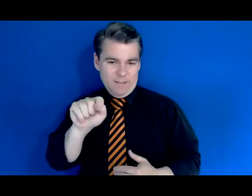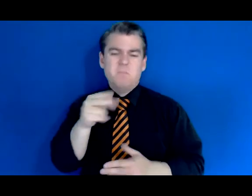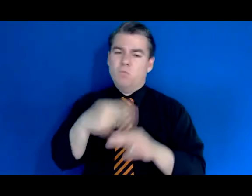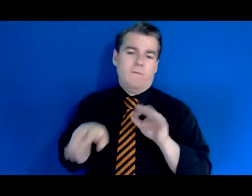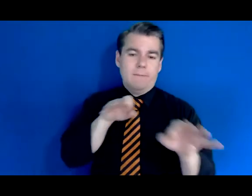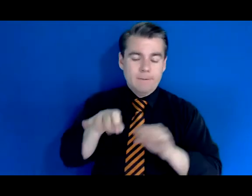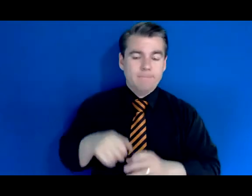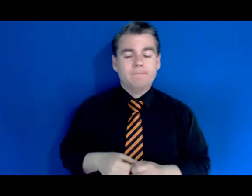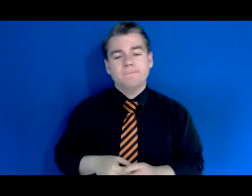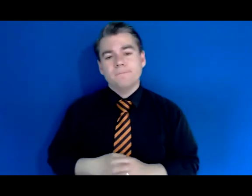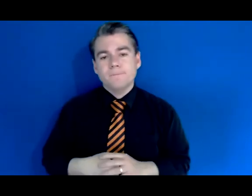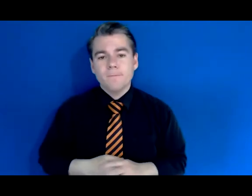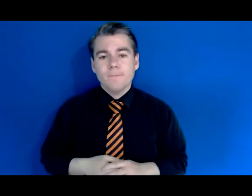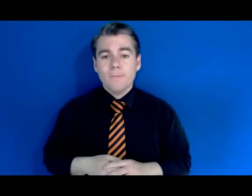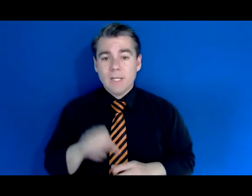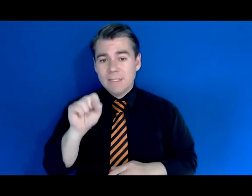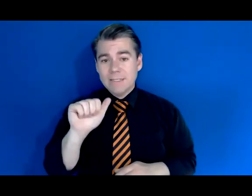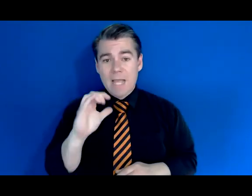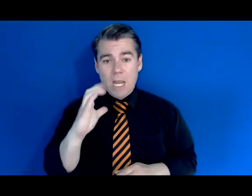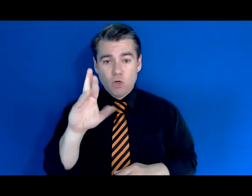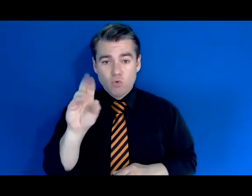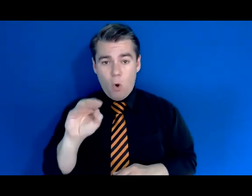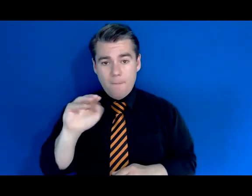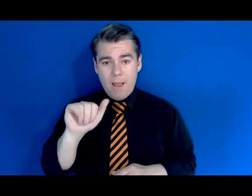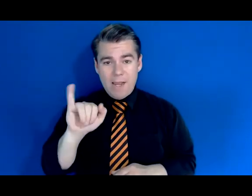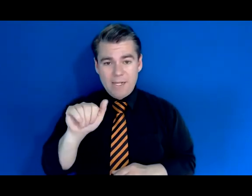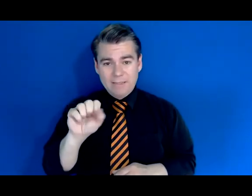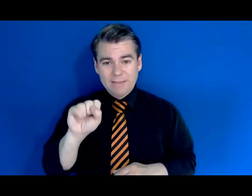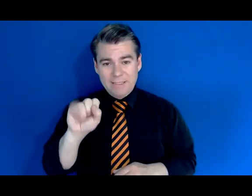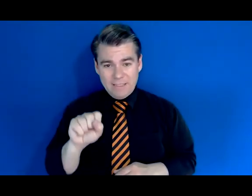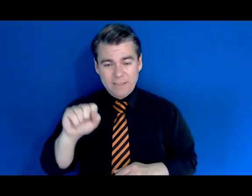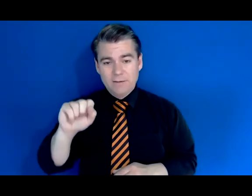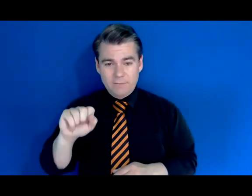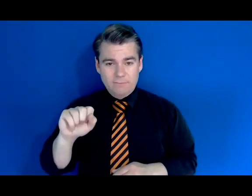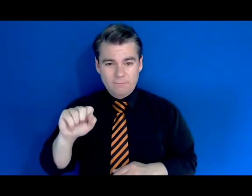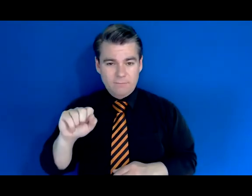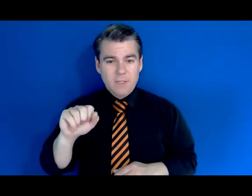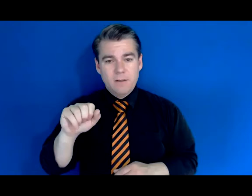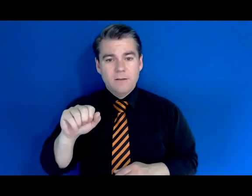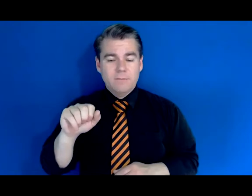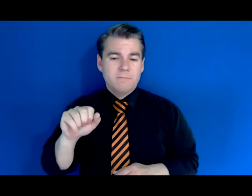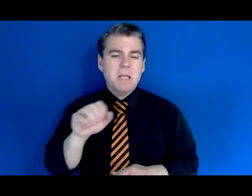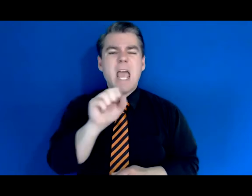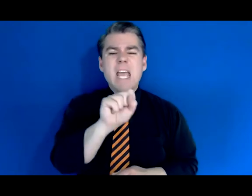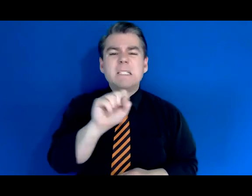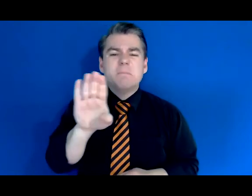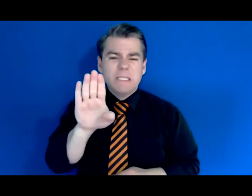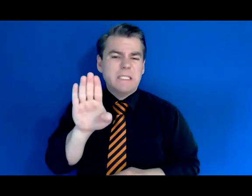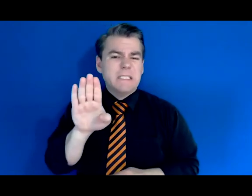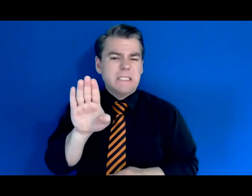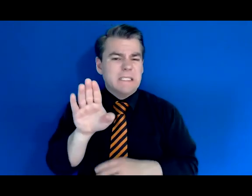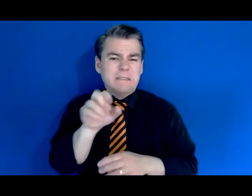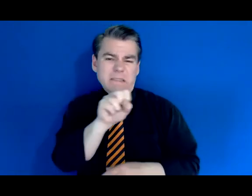It's Saccharomyces boulardii, or SB. It's gaining recognition for its power